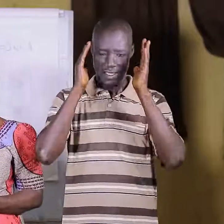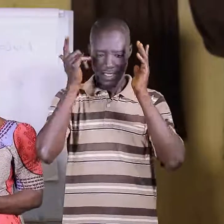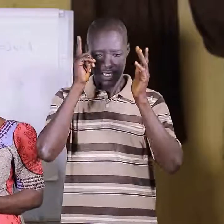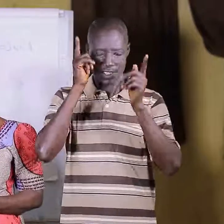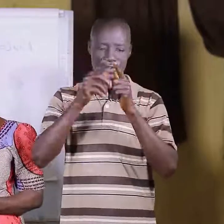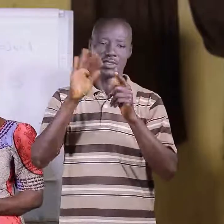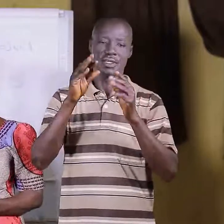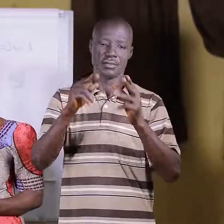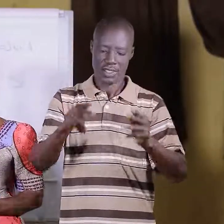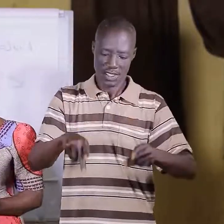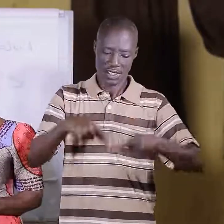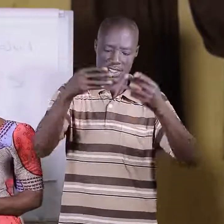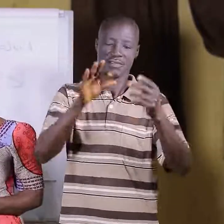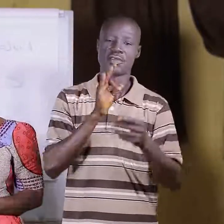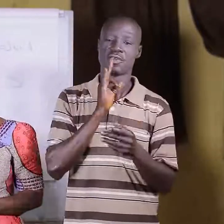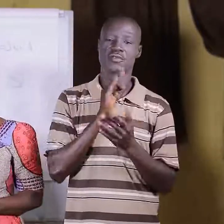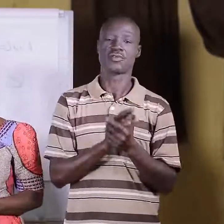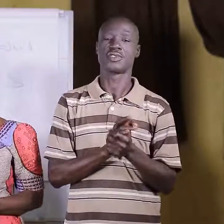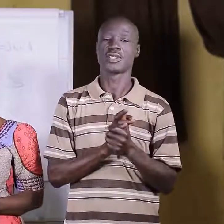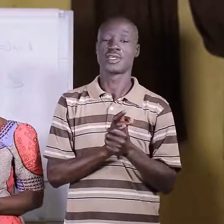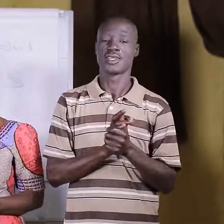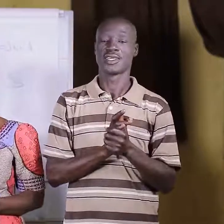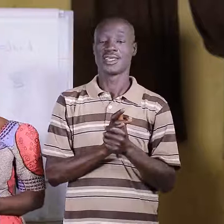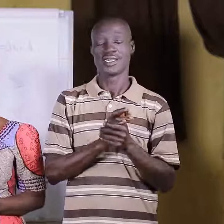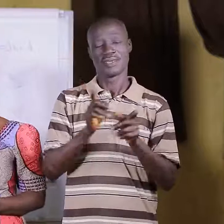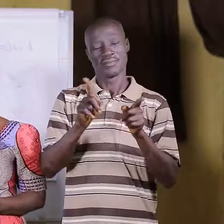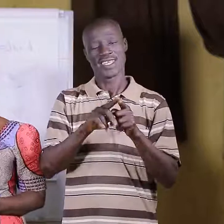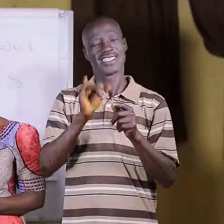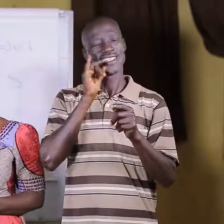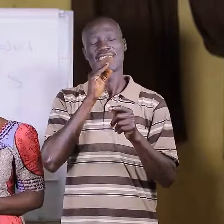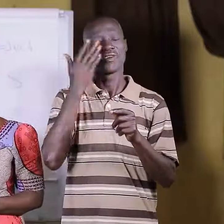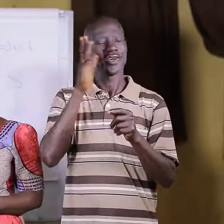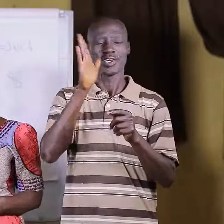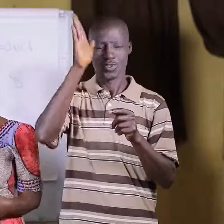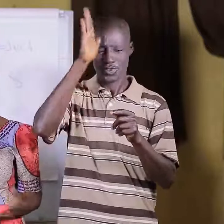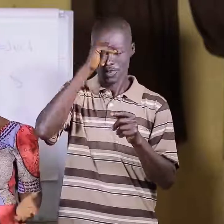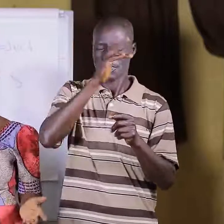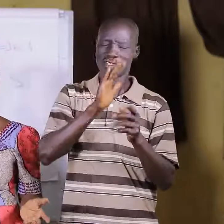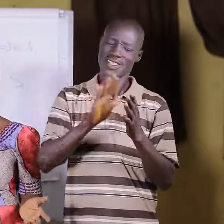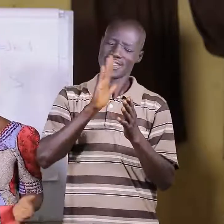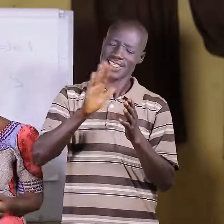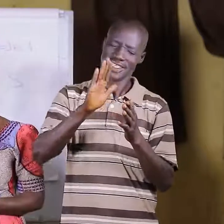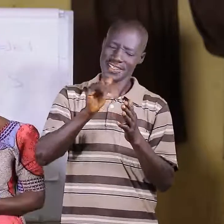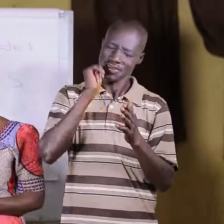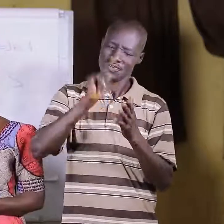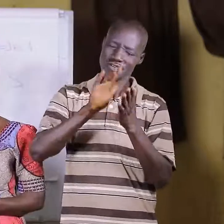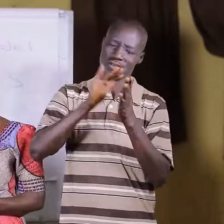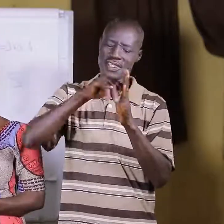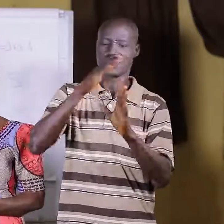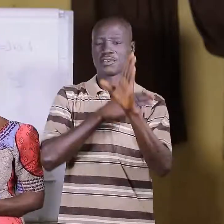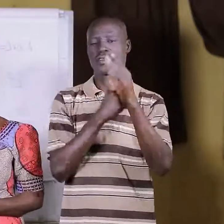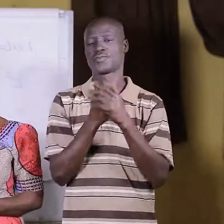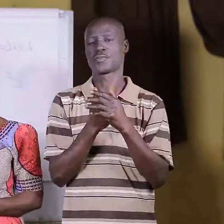this time, instead of them to still trust in the living and powerful God, my students, they failed in this